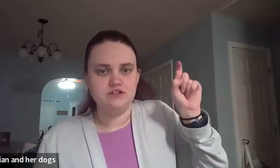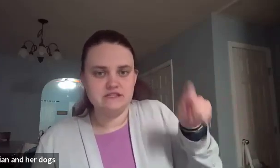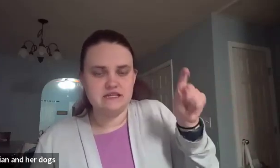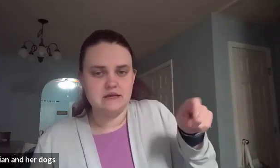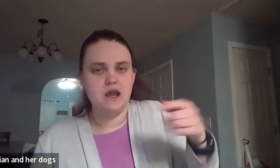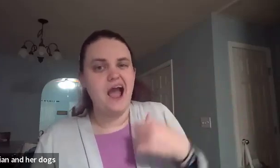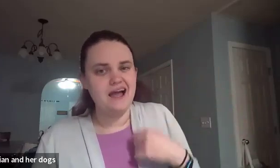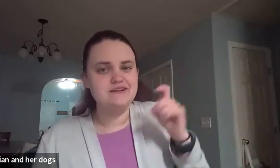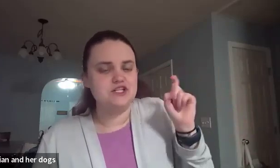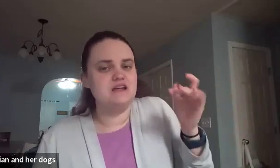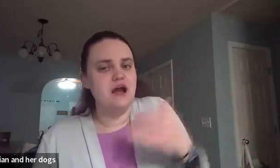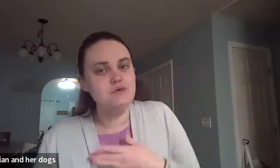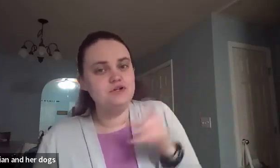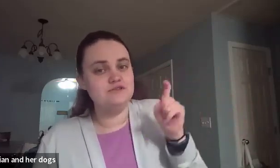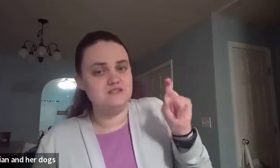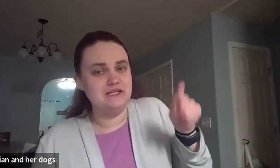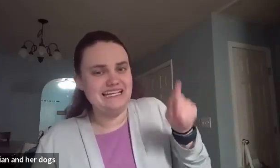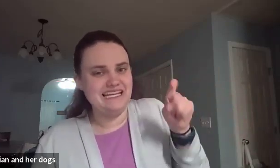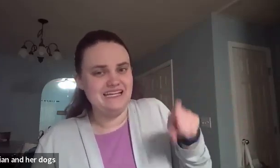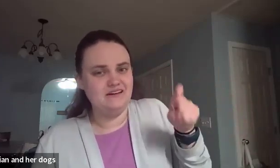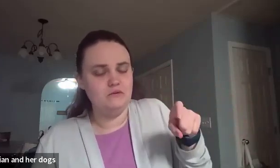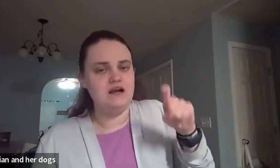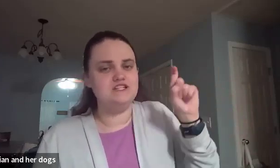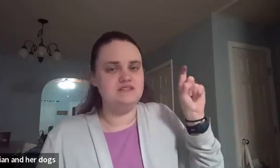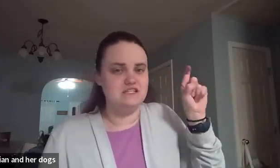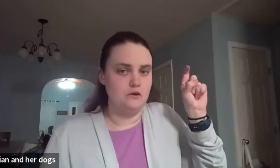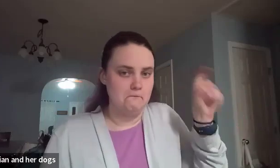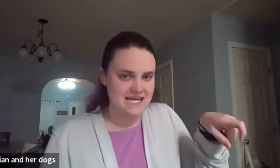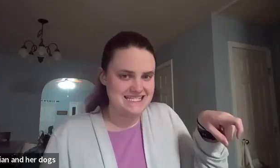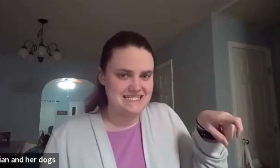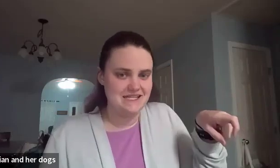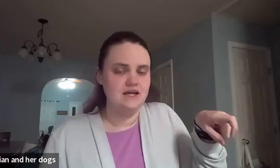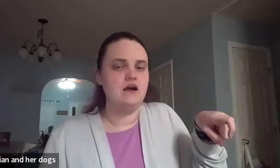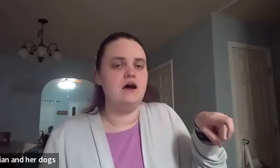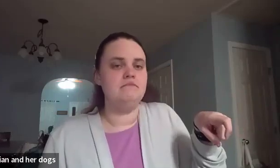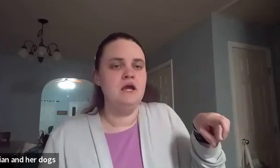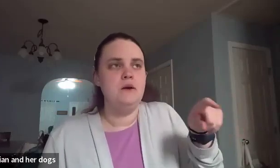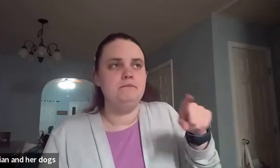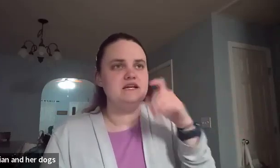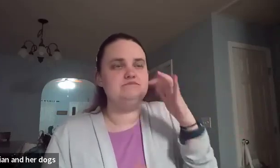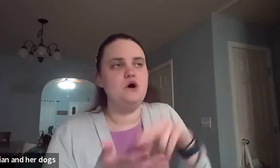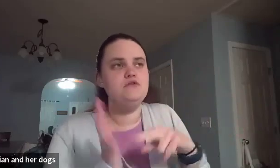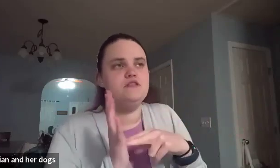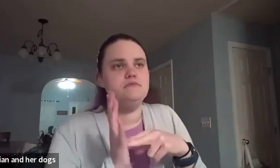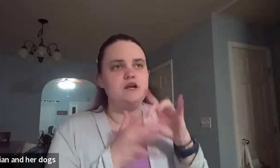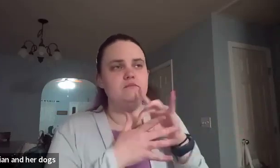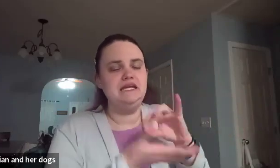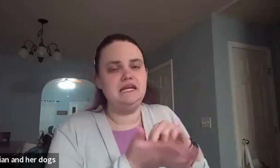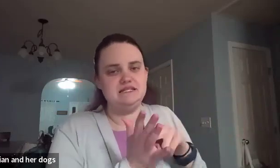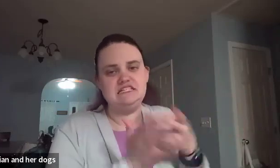So it's that same way. I will use this for need, whereas use this for must. Um, because both of them, the meaning is